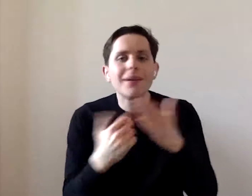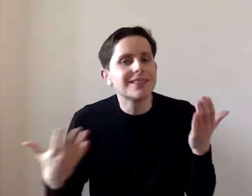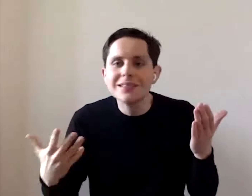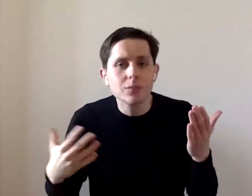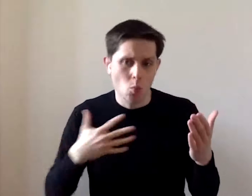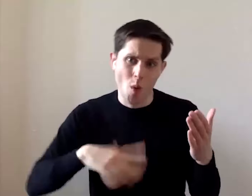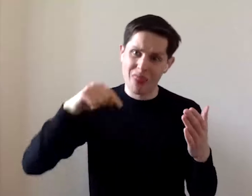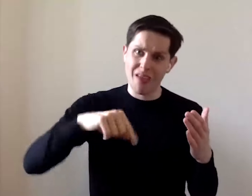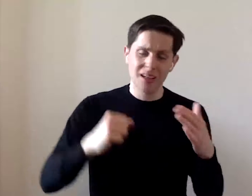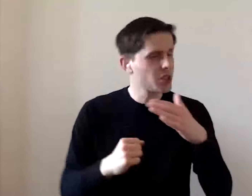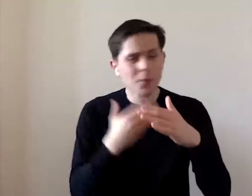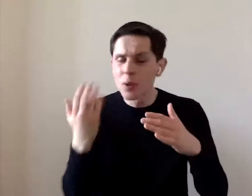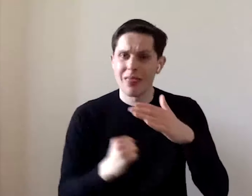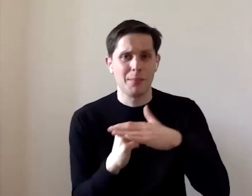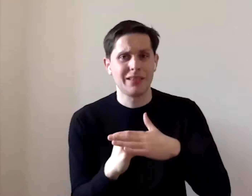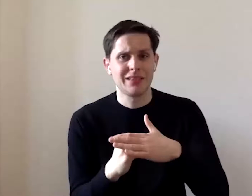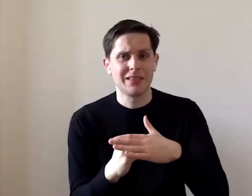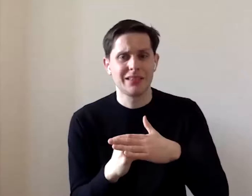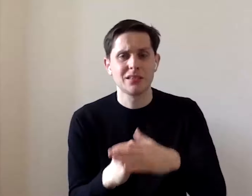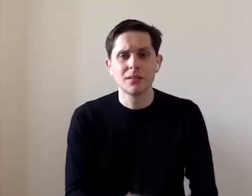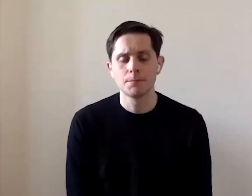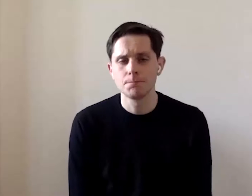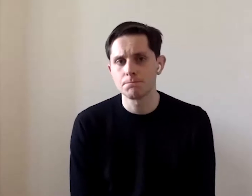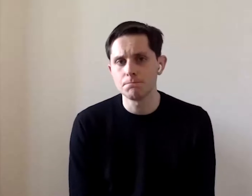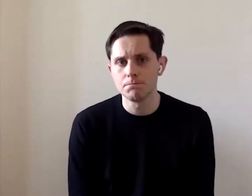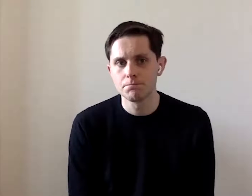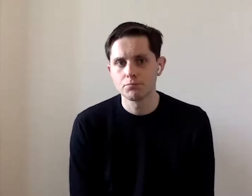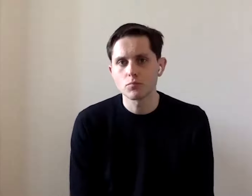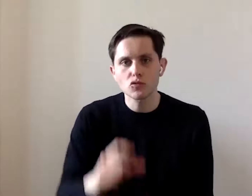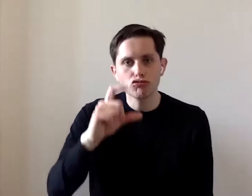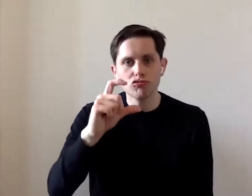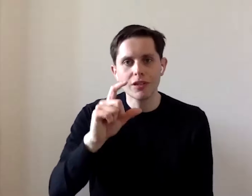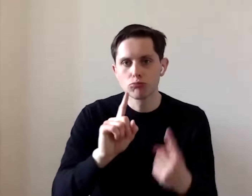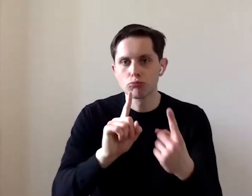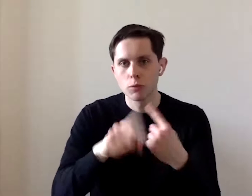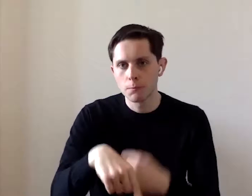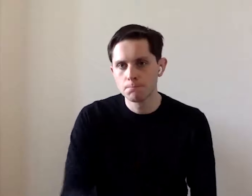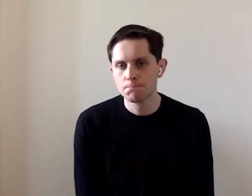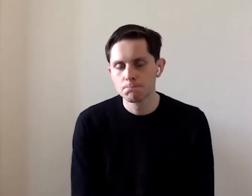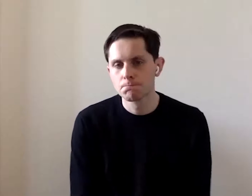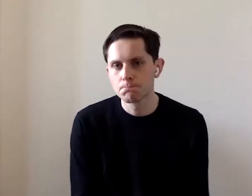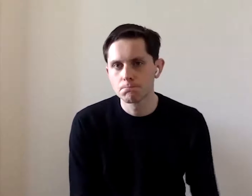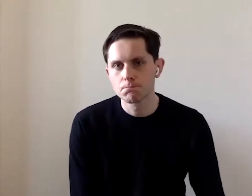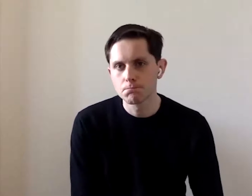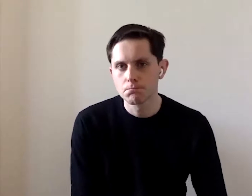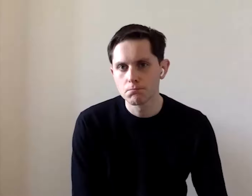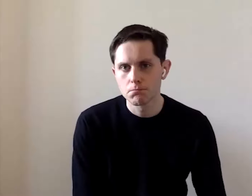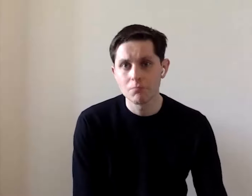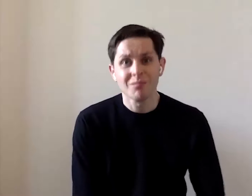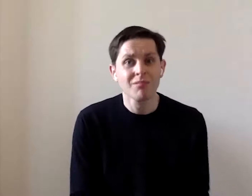or neurodivergent or in a wheelchair, you're not going to be limited to what you can do. I feel definitely